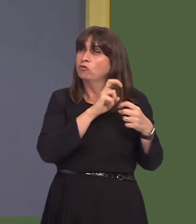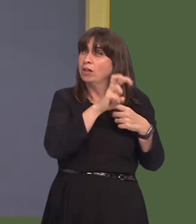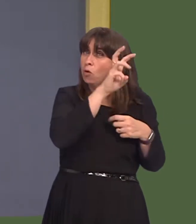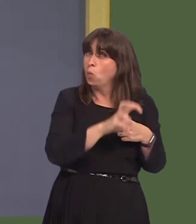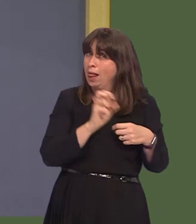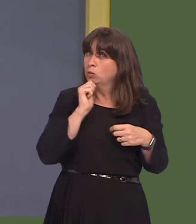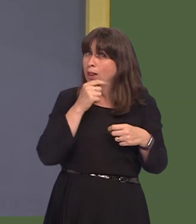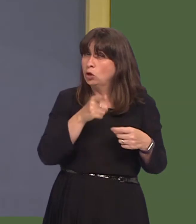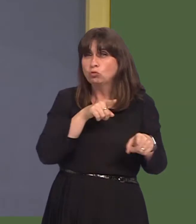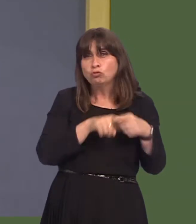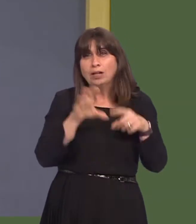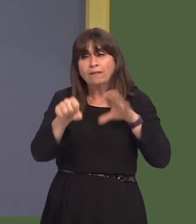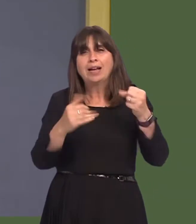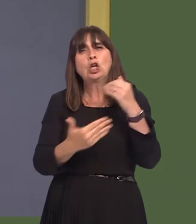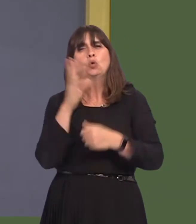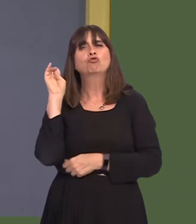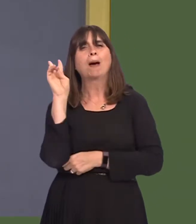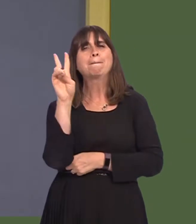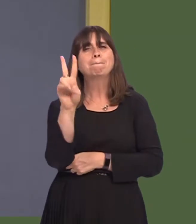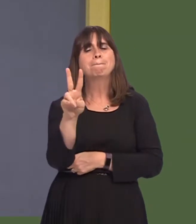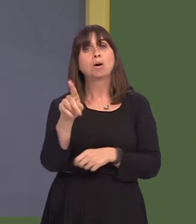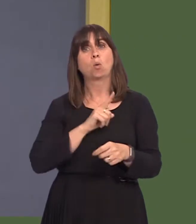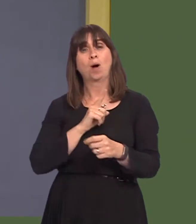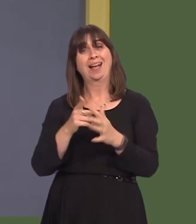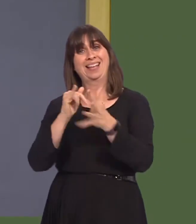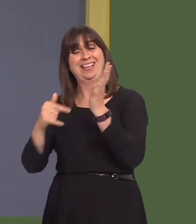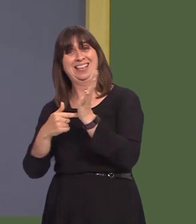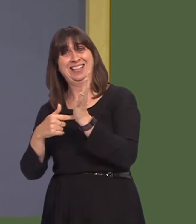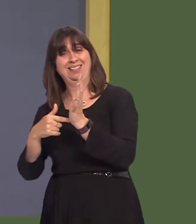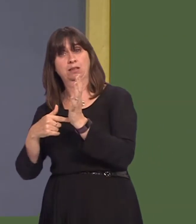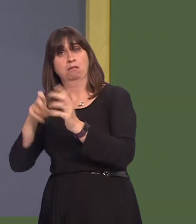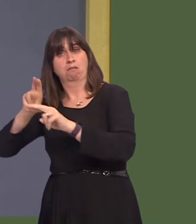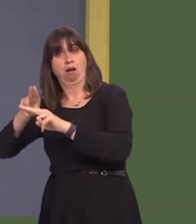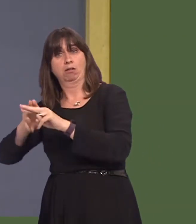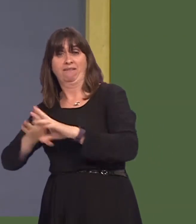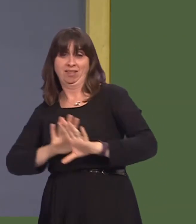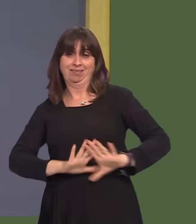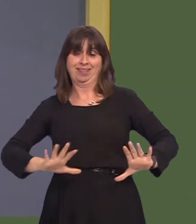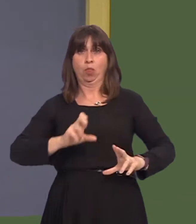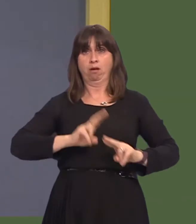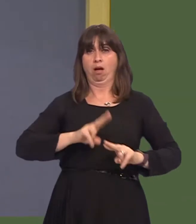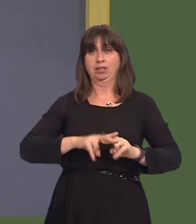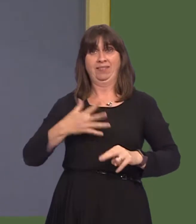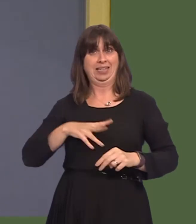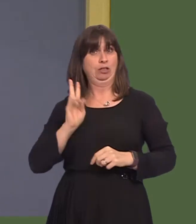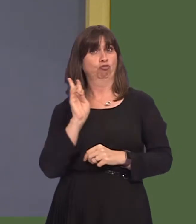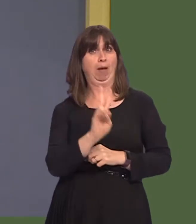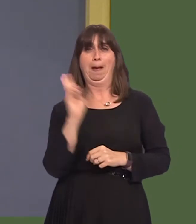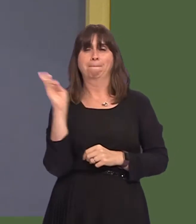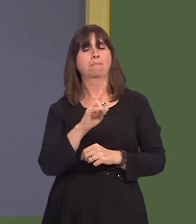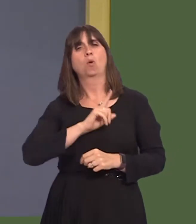to identify new tram routes to serve particularly east as well as south of Cardiff, which cannot benefit